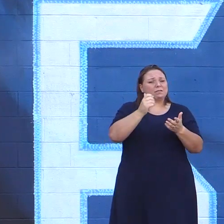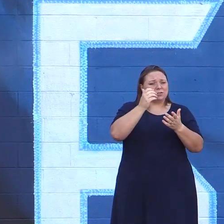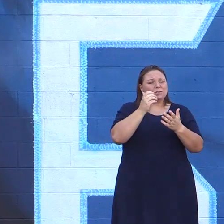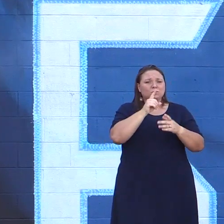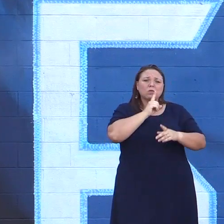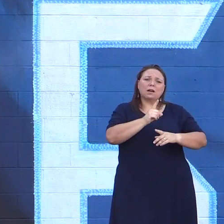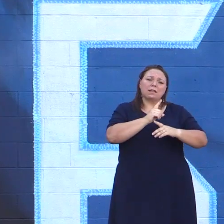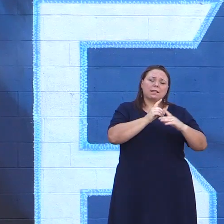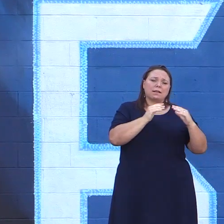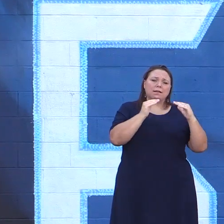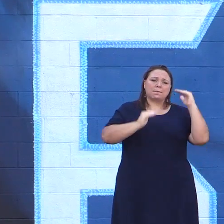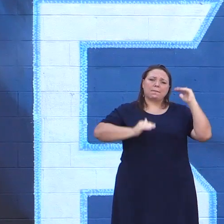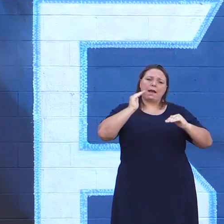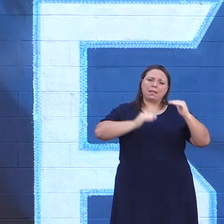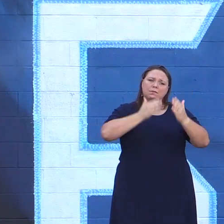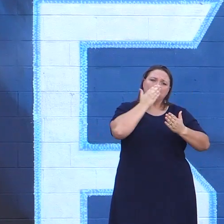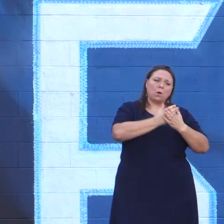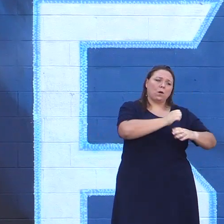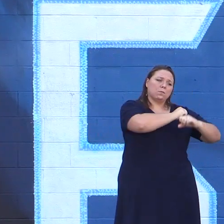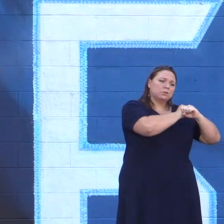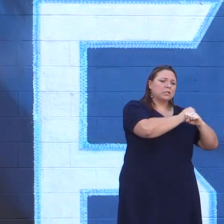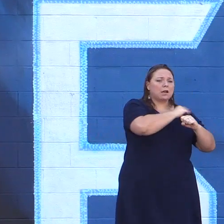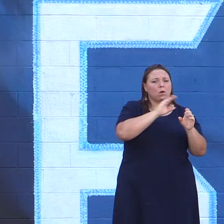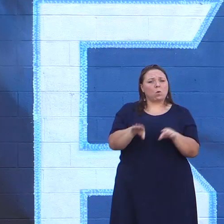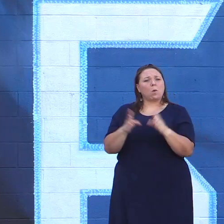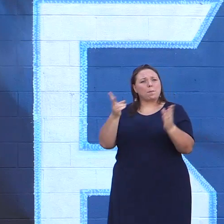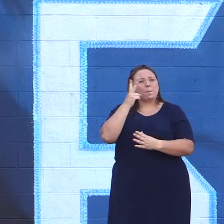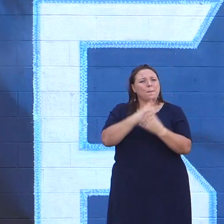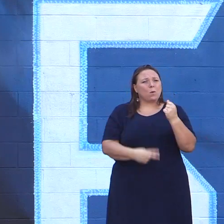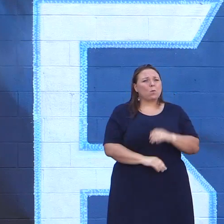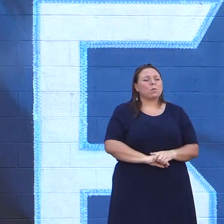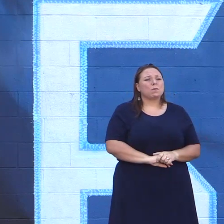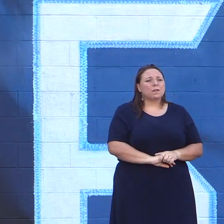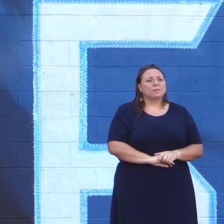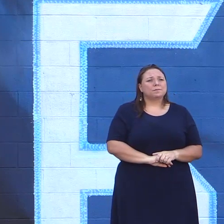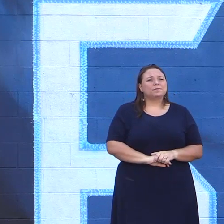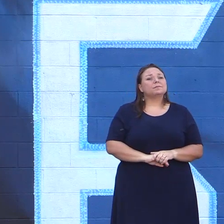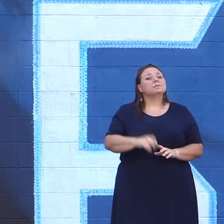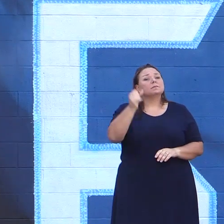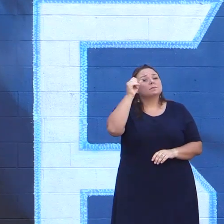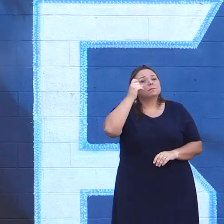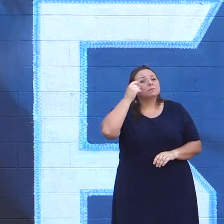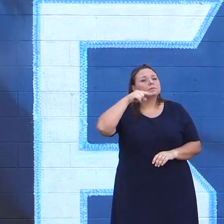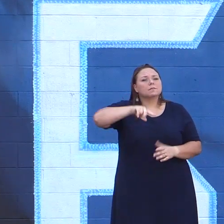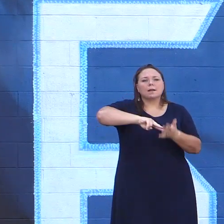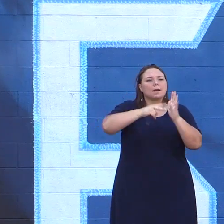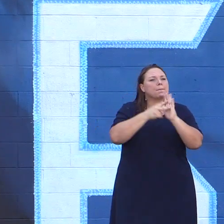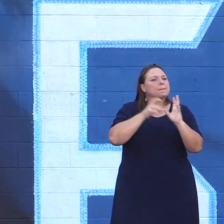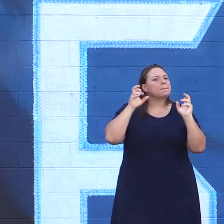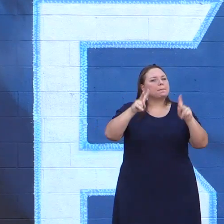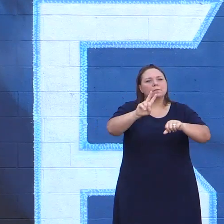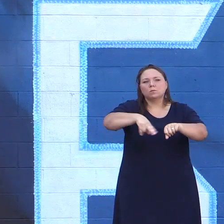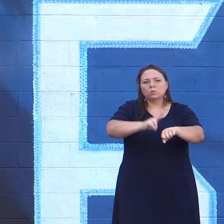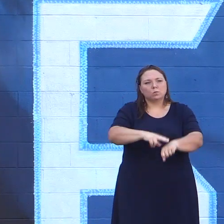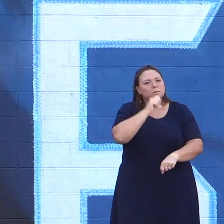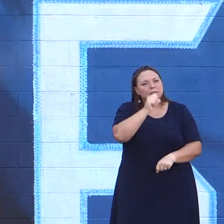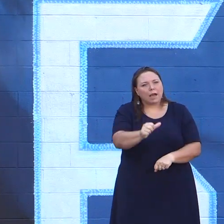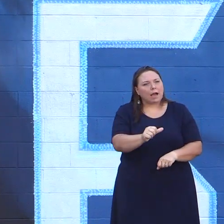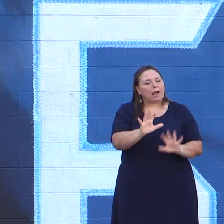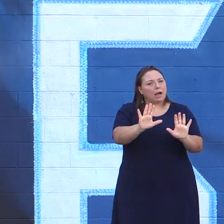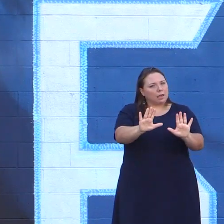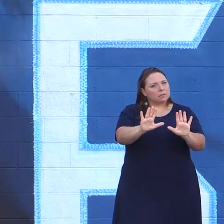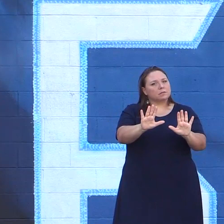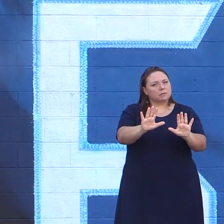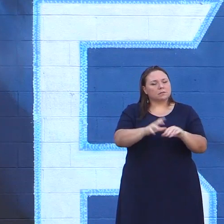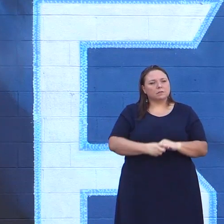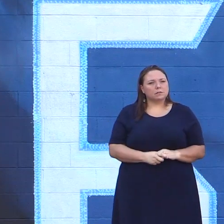our residents and opening up back our economy. Now, these steps don't mean that we are back to normal. In fact, we are far from